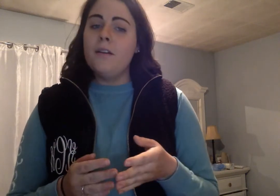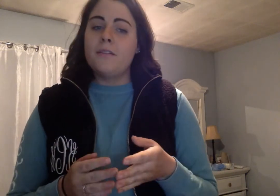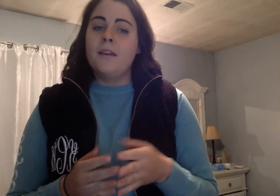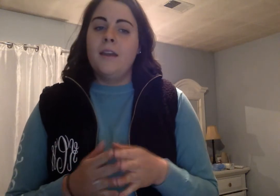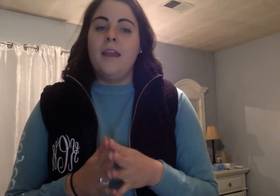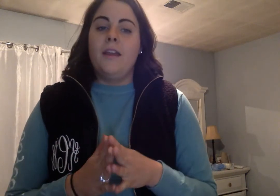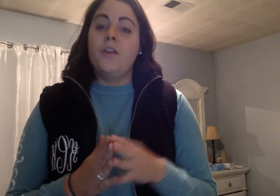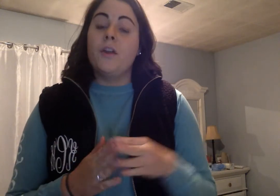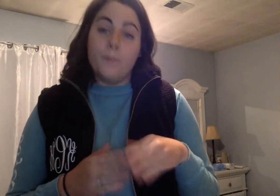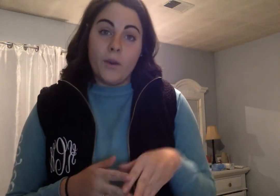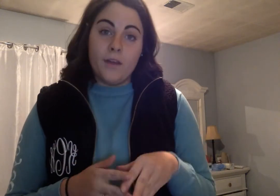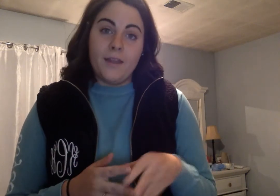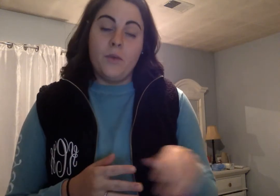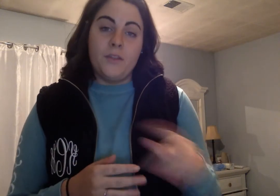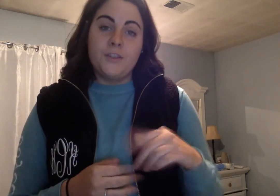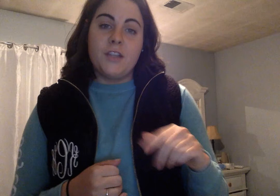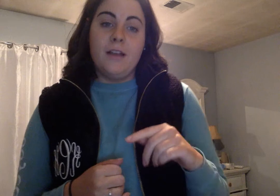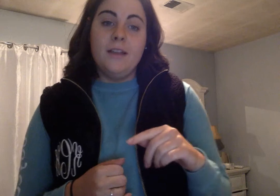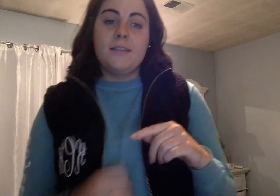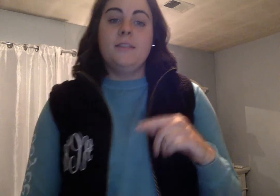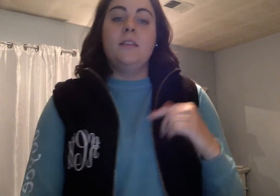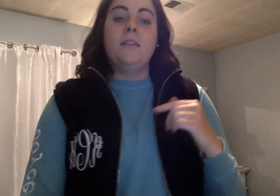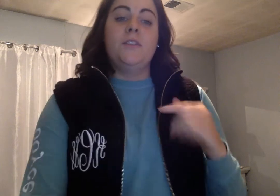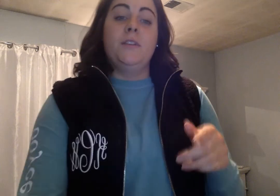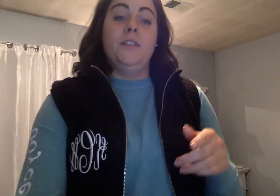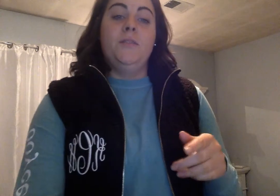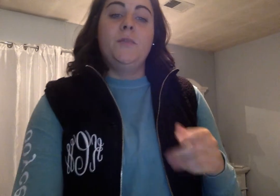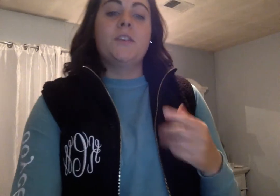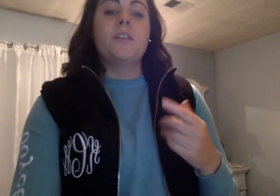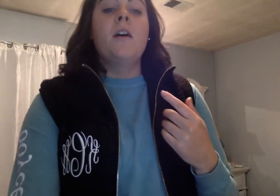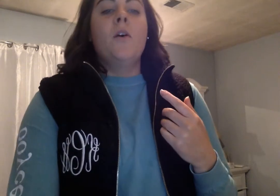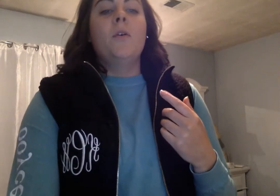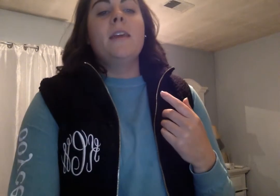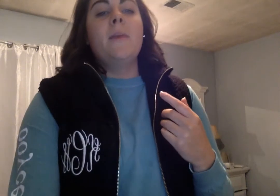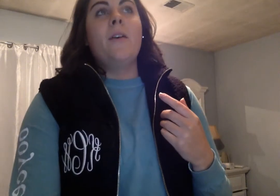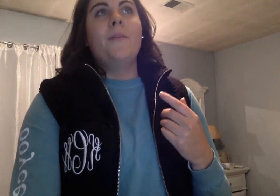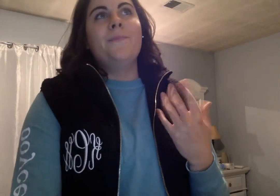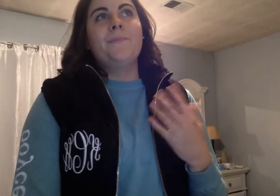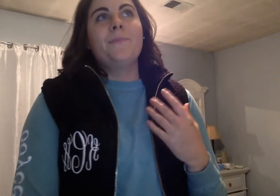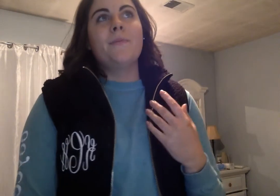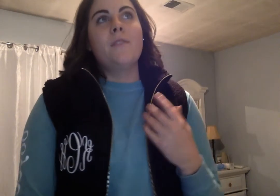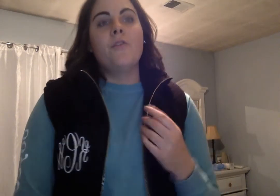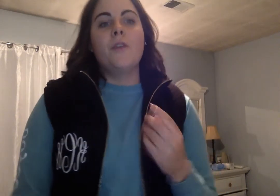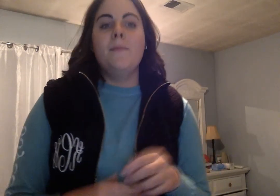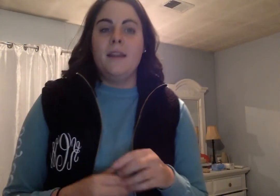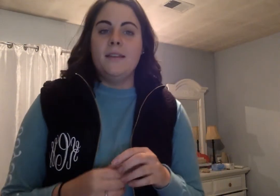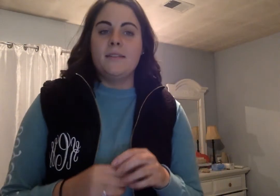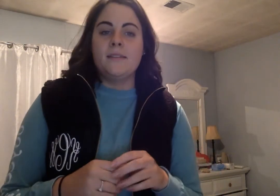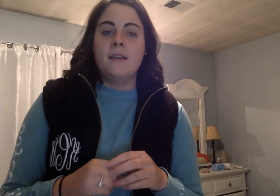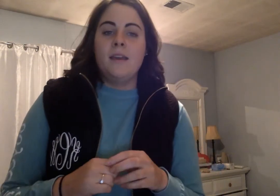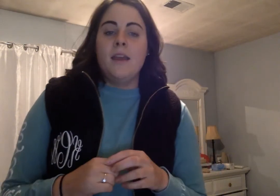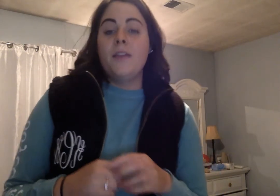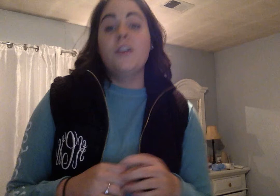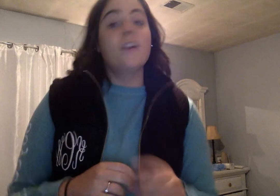broth, and you're going to boil that with the shallots until it's reduced, which will take about 3 minutes. And then you're going to